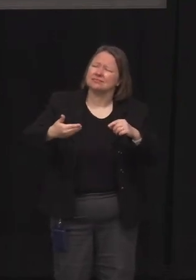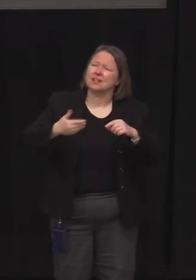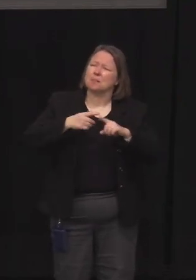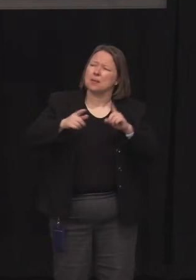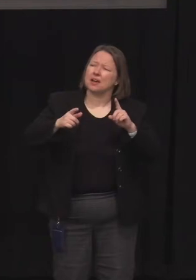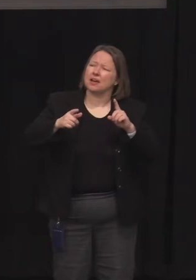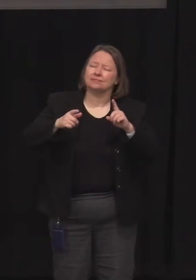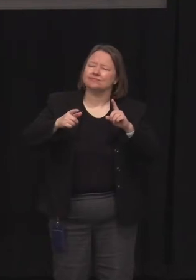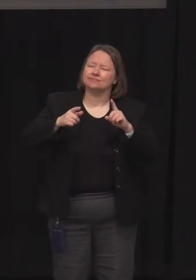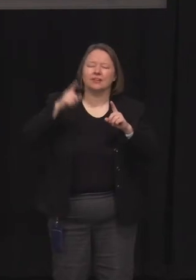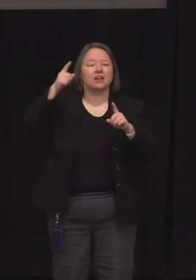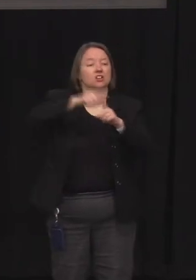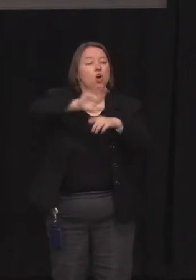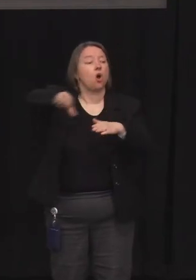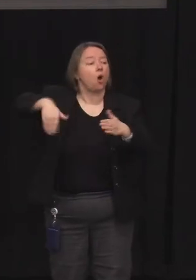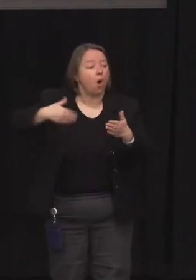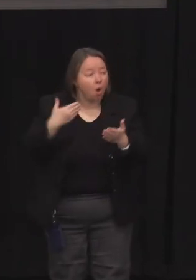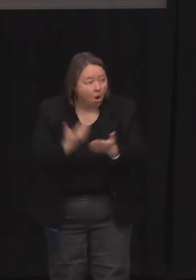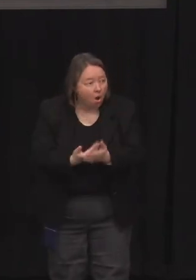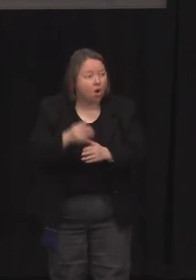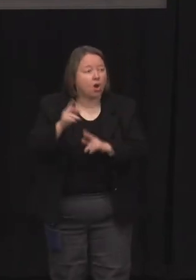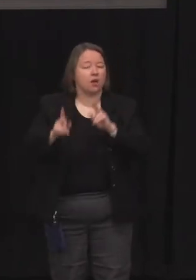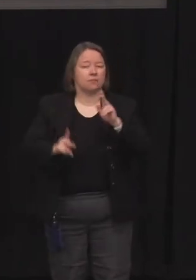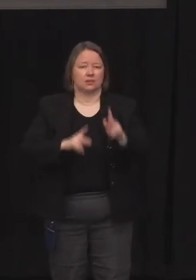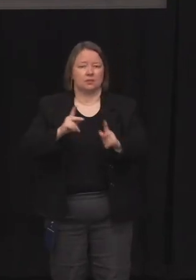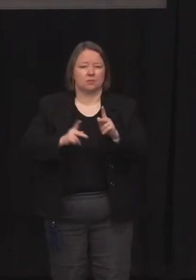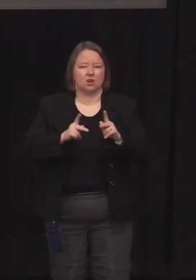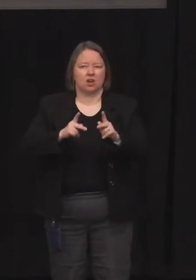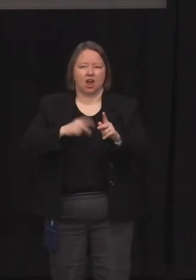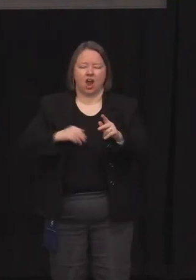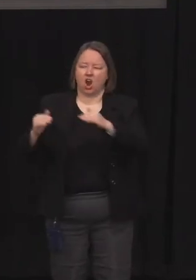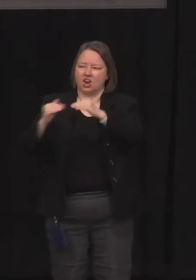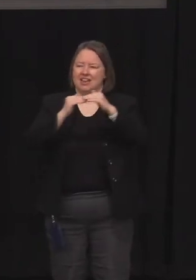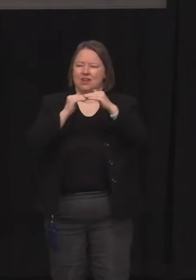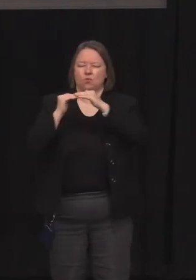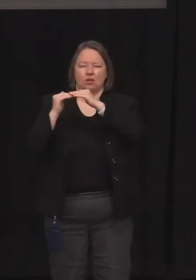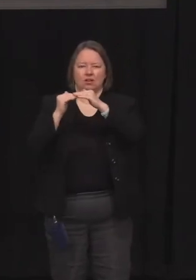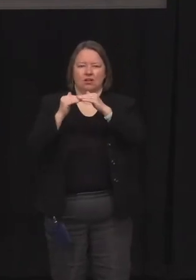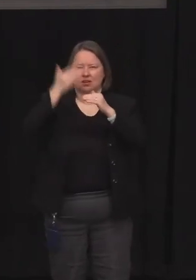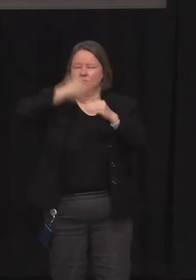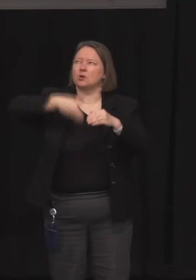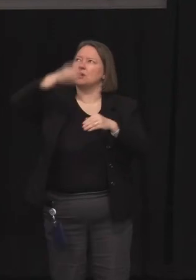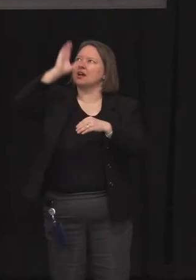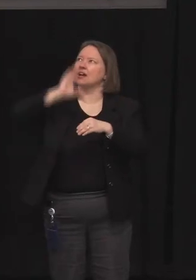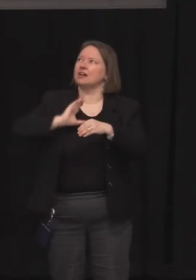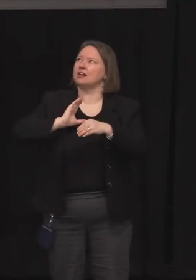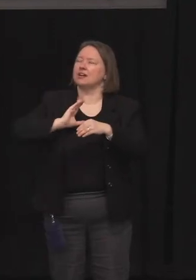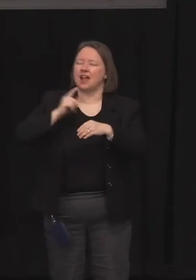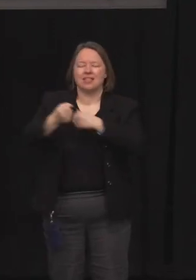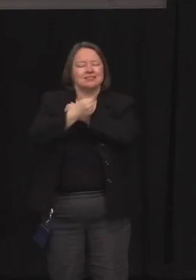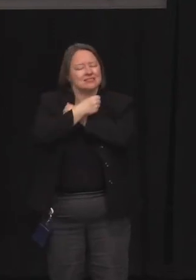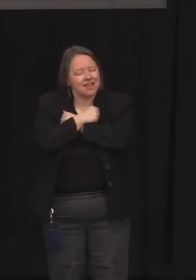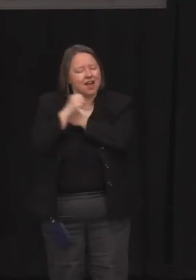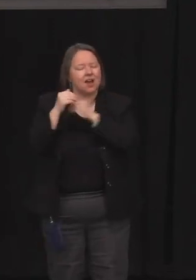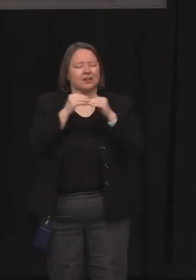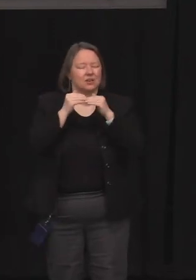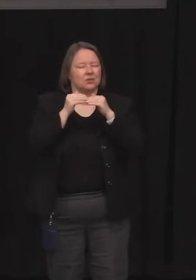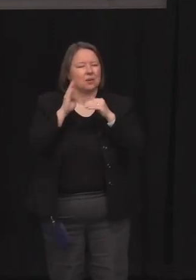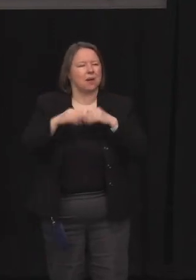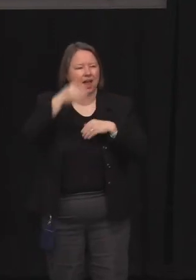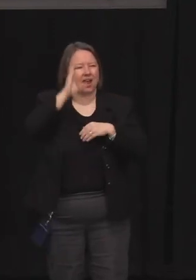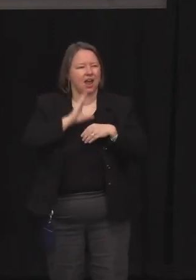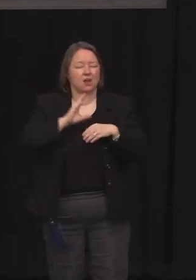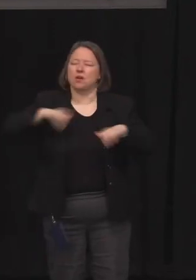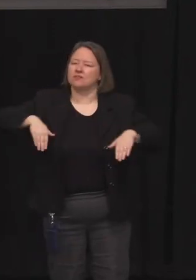But until all people are seen as equal before God and seen as loved equally by God, we